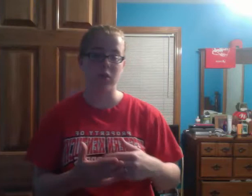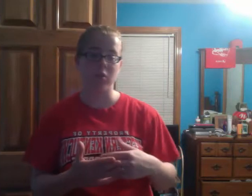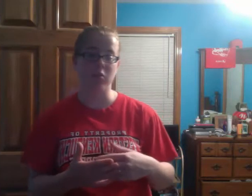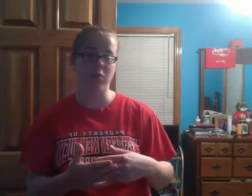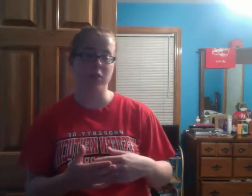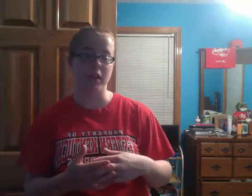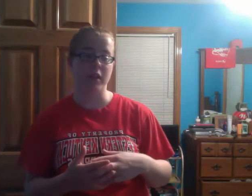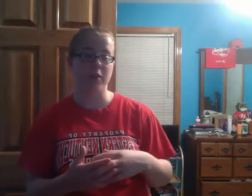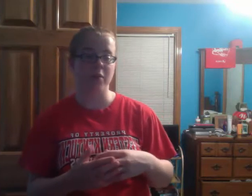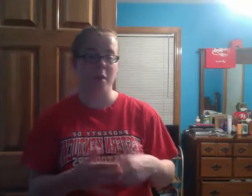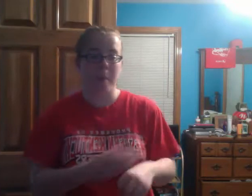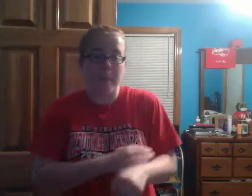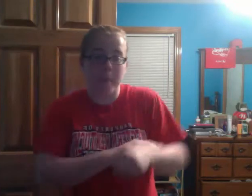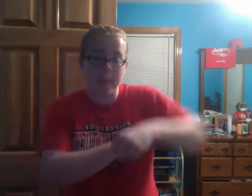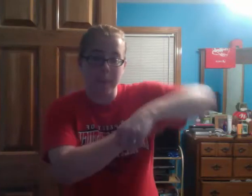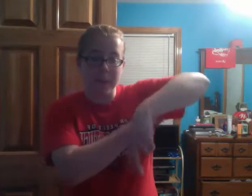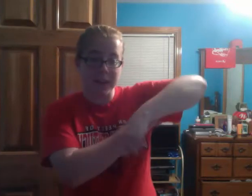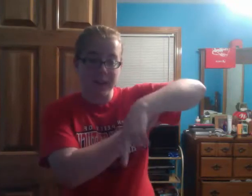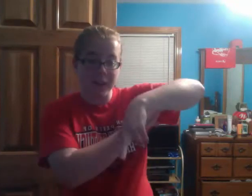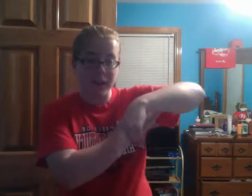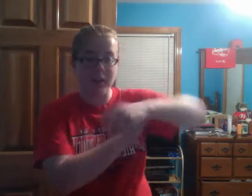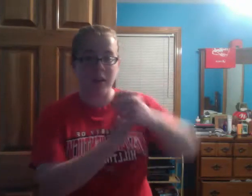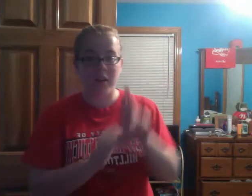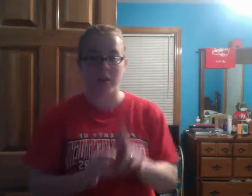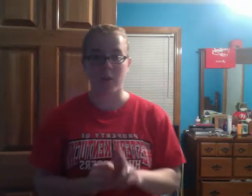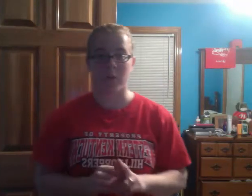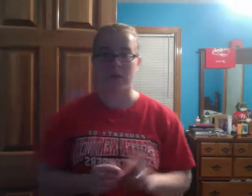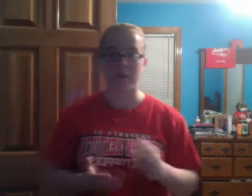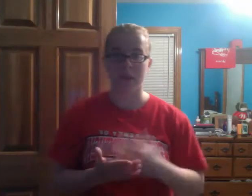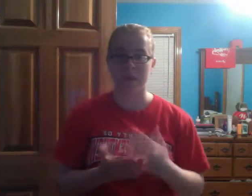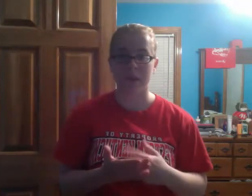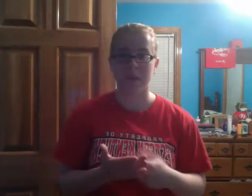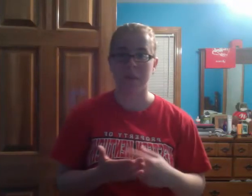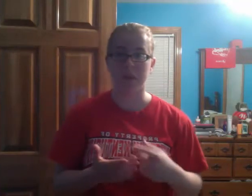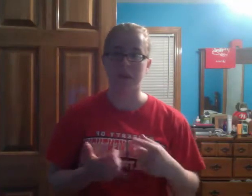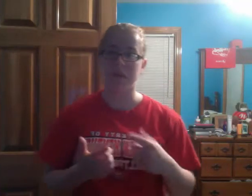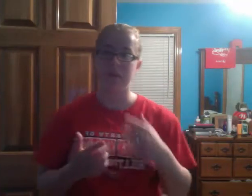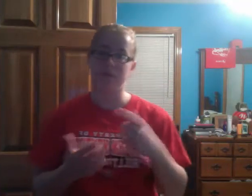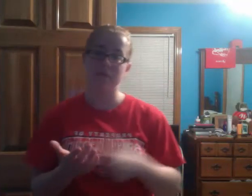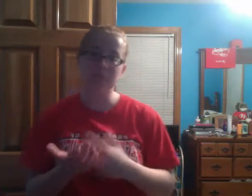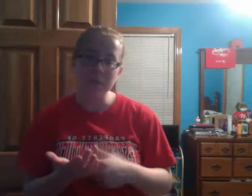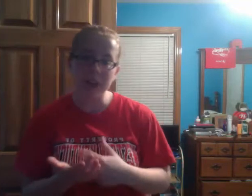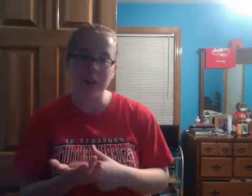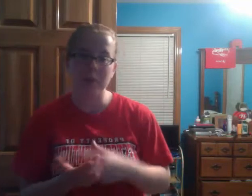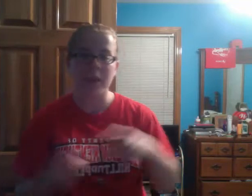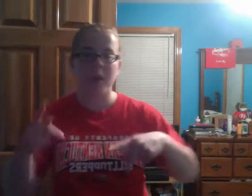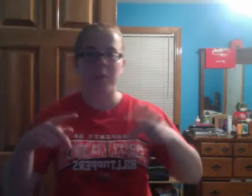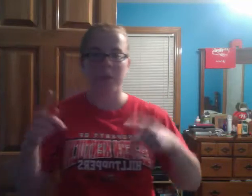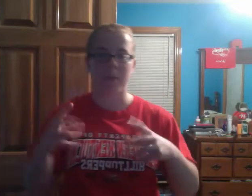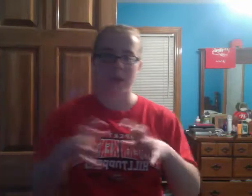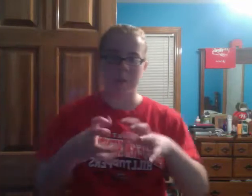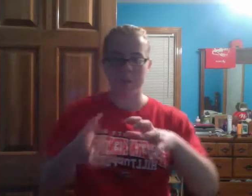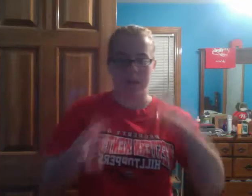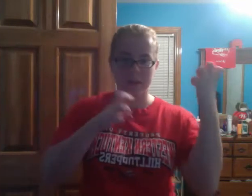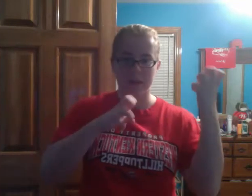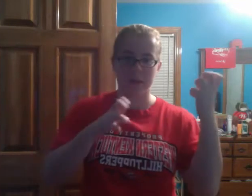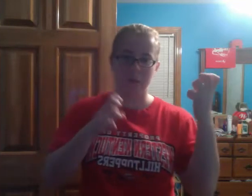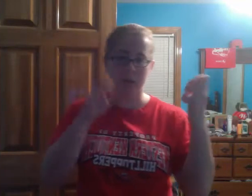to like midnight or something, because sometimes people get messed up